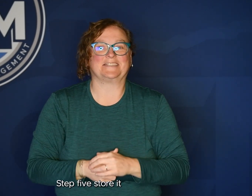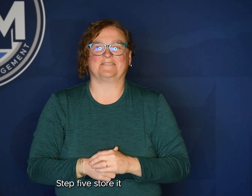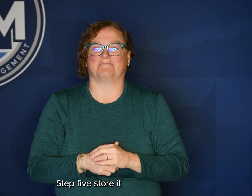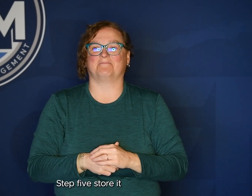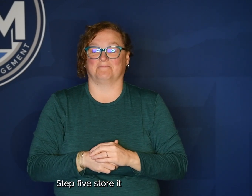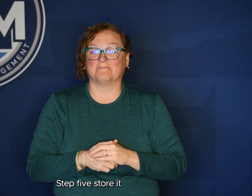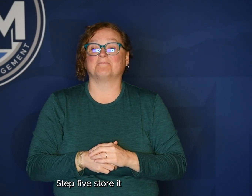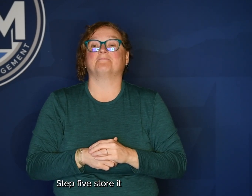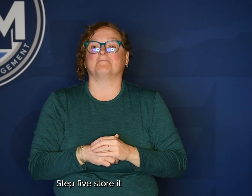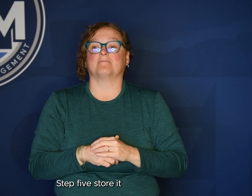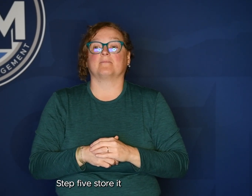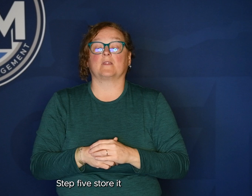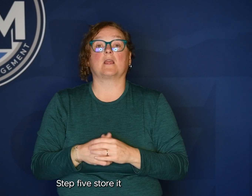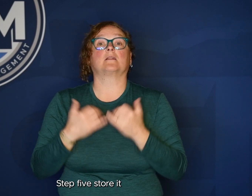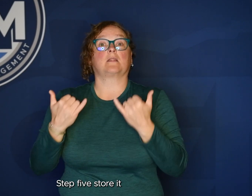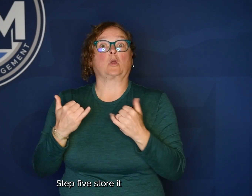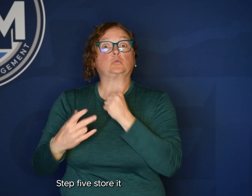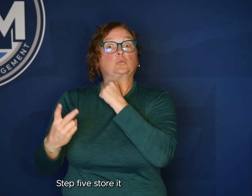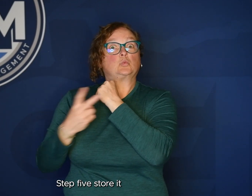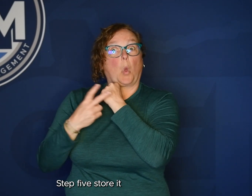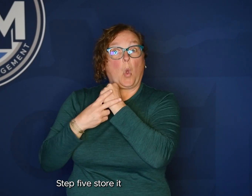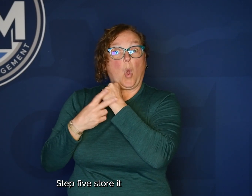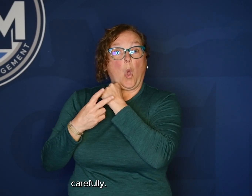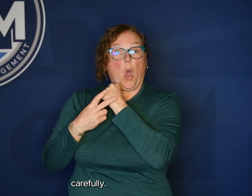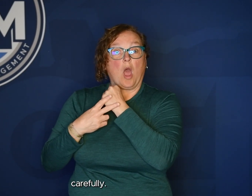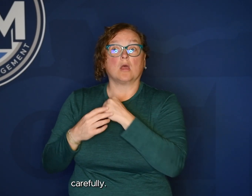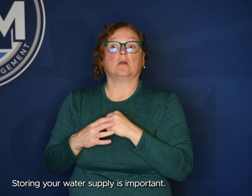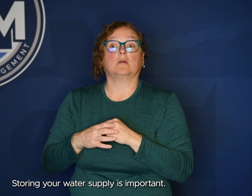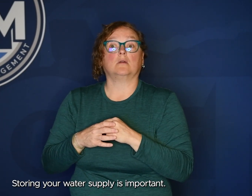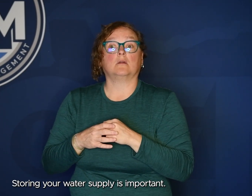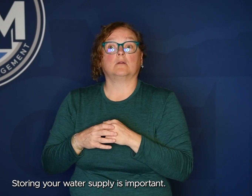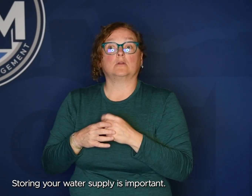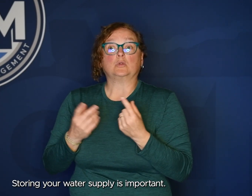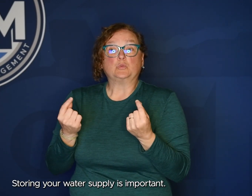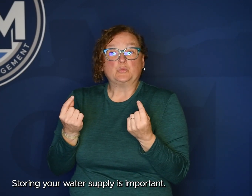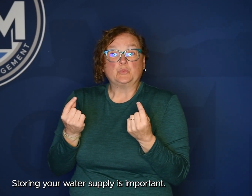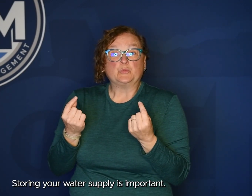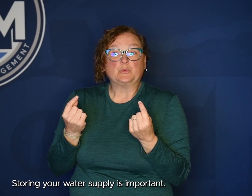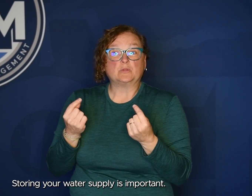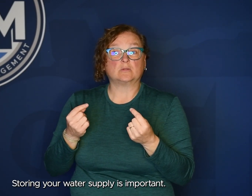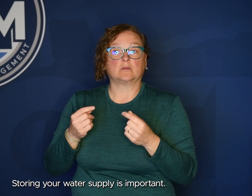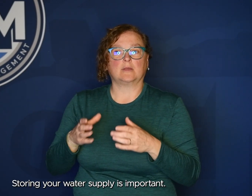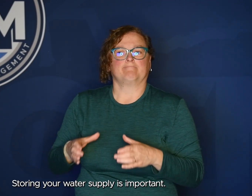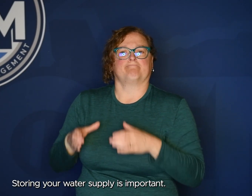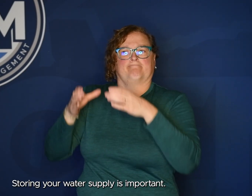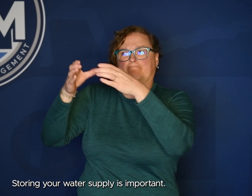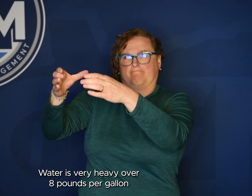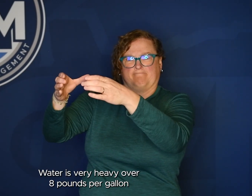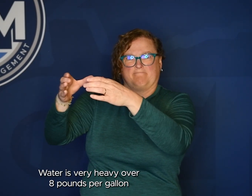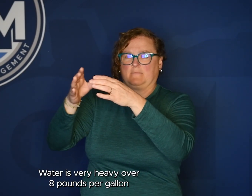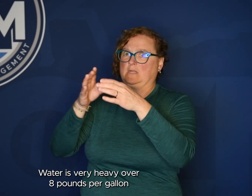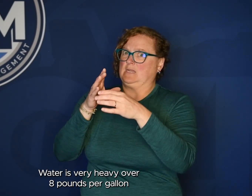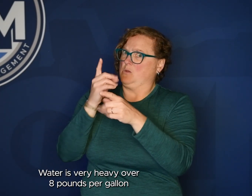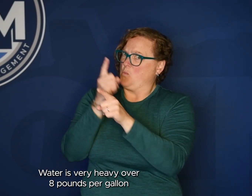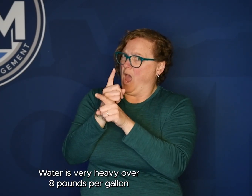Step 5, store it. Carefully storing your water supply is important. Water is very